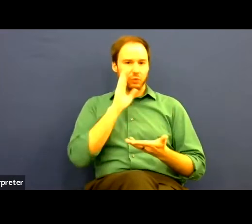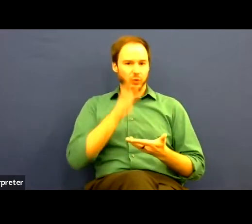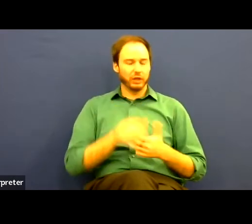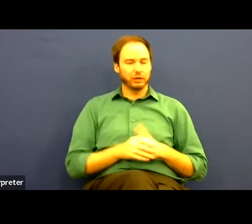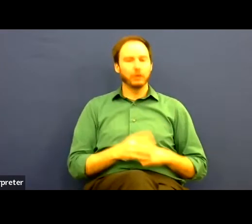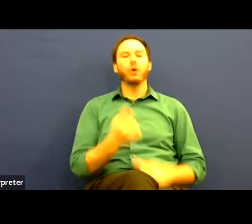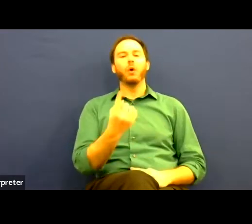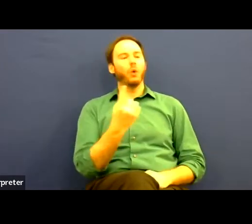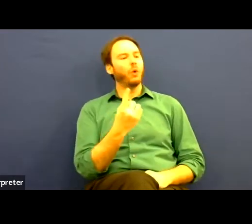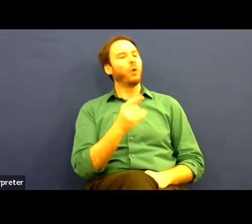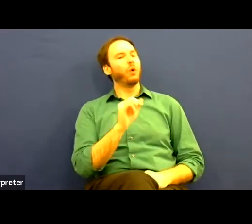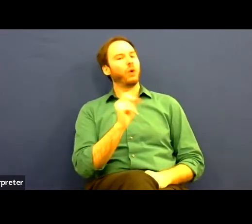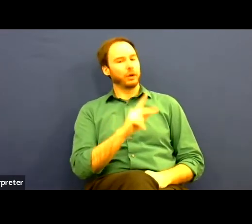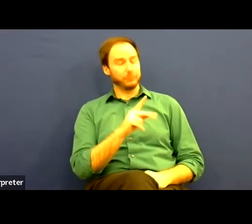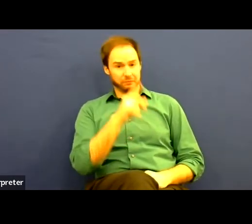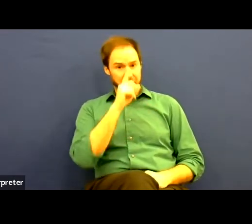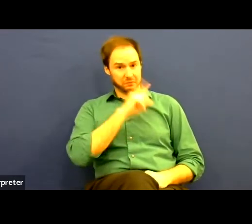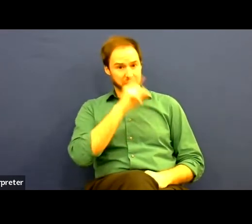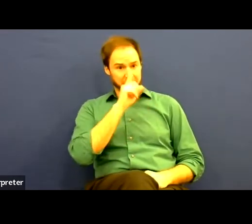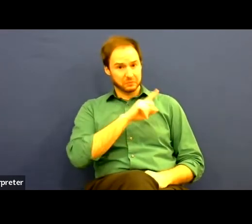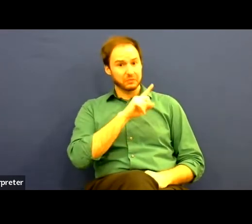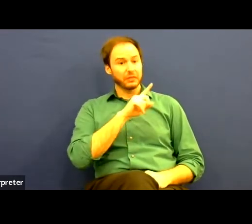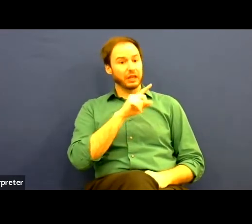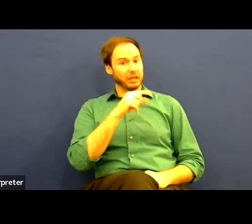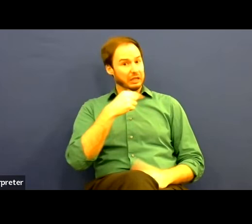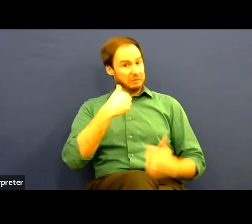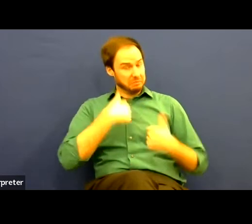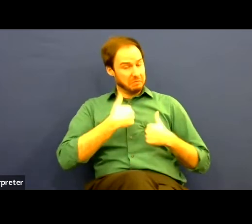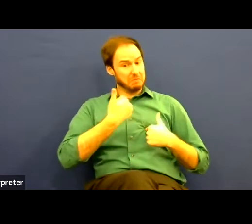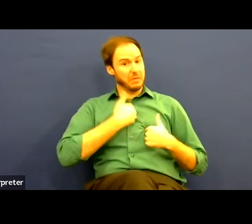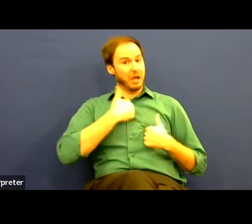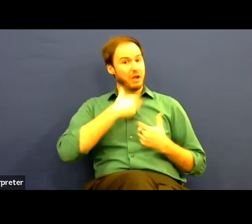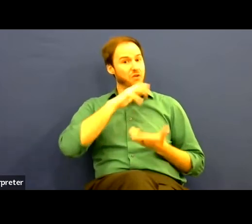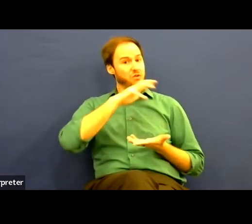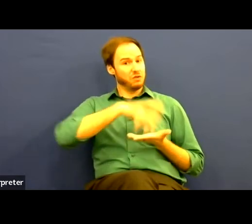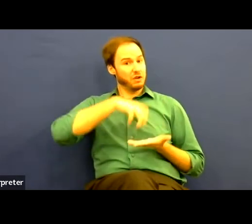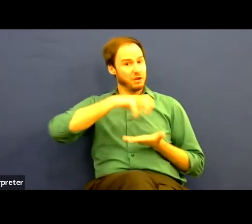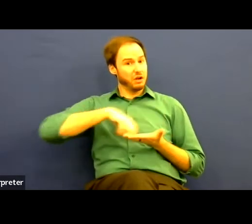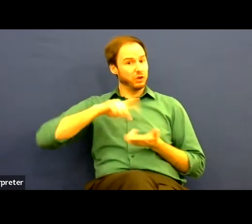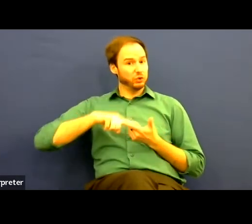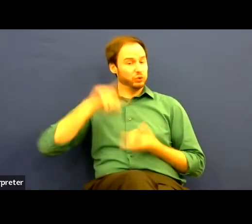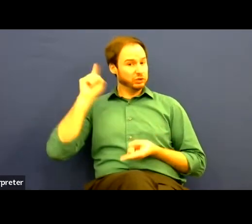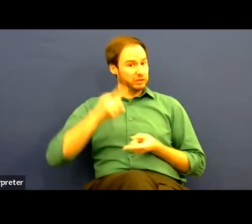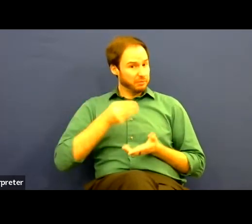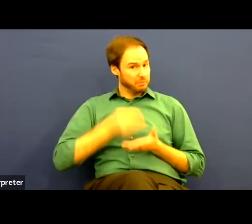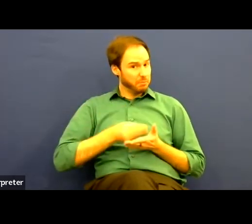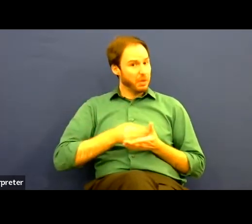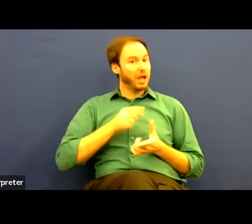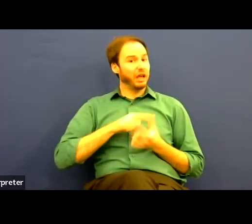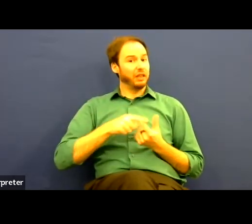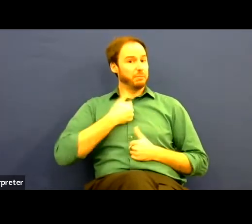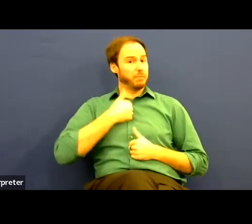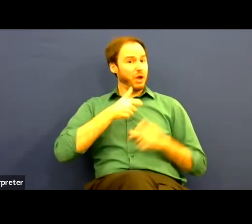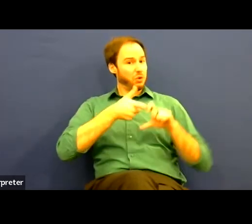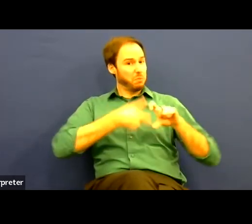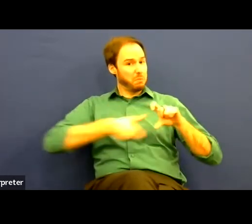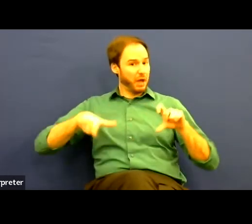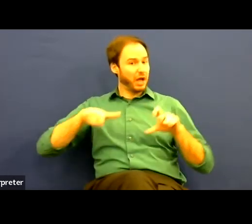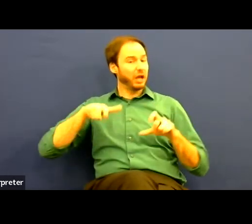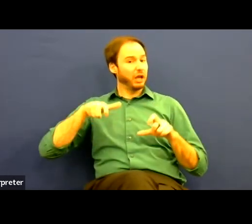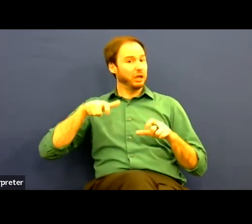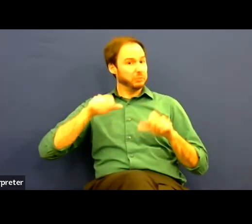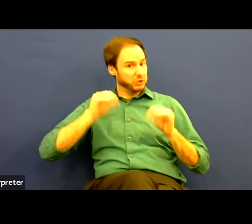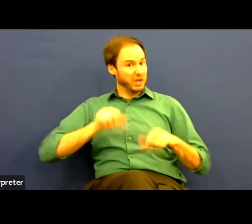Okay. Is it possible if you can do your own excavation to do that, to save money and then put in your own pipe? Is that